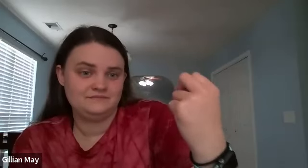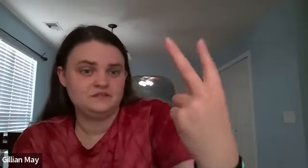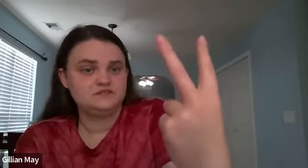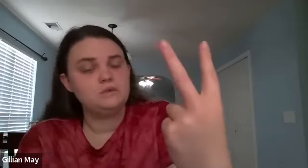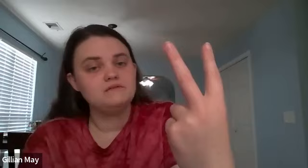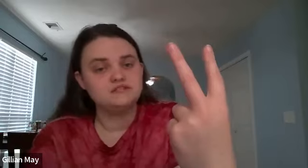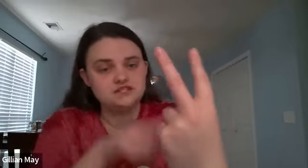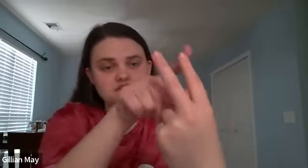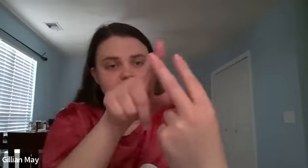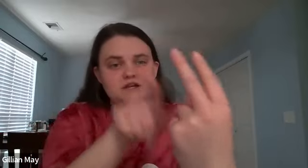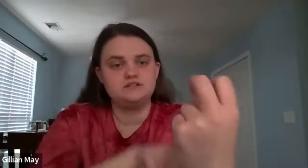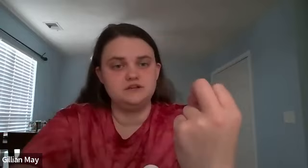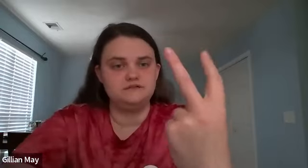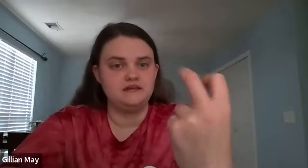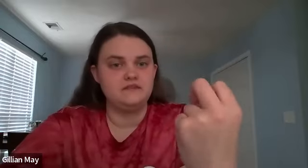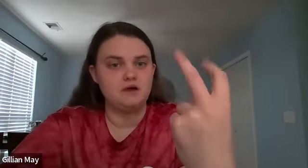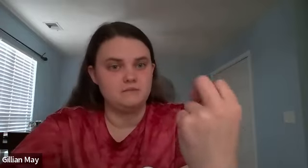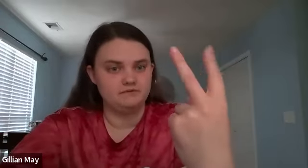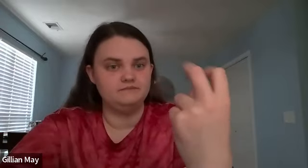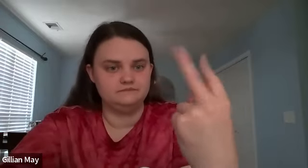So 12 is just the two fingers and you're flicking them up. Mhm.